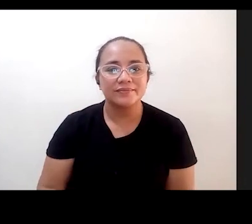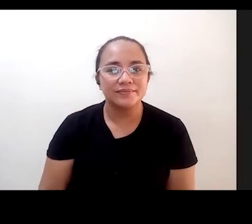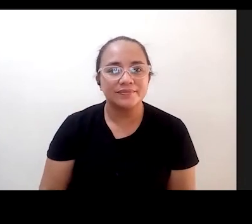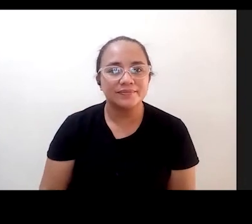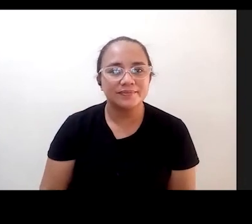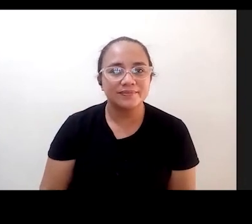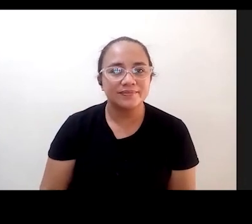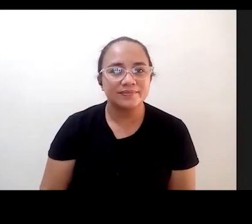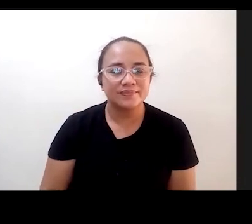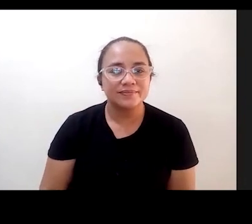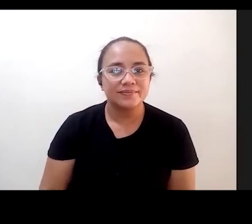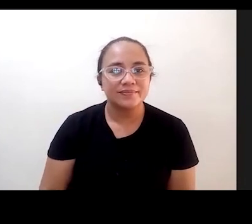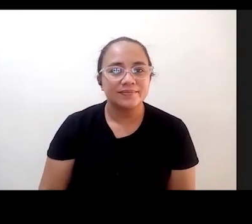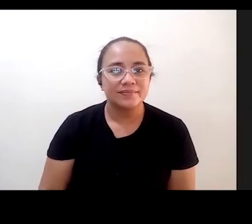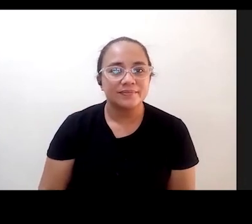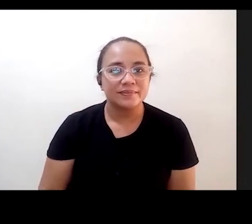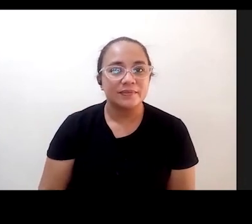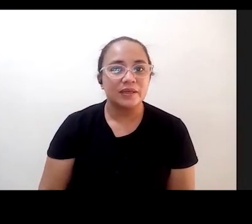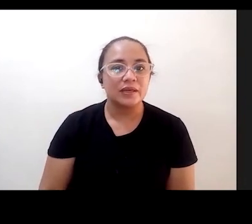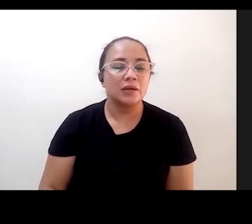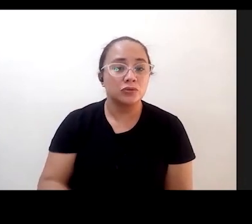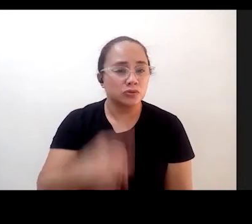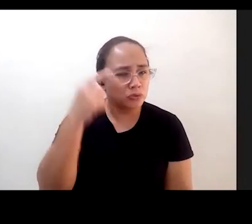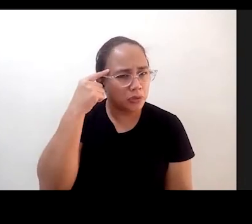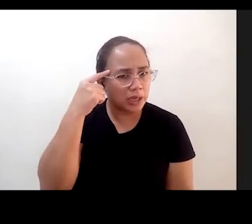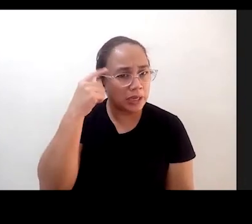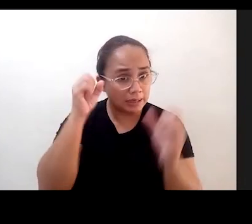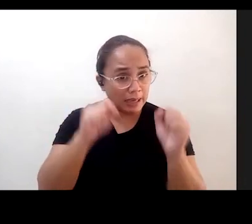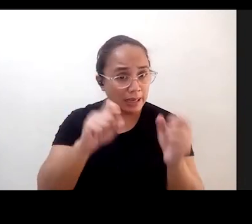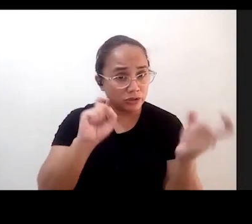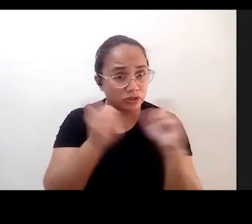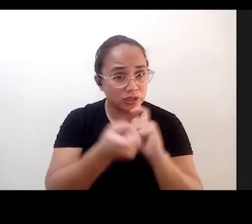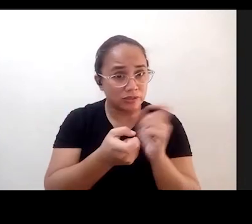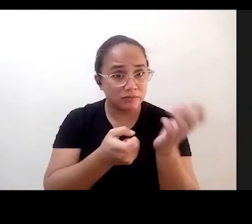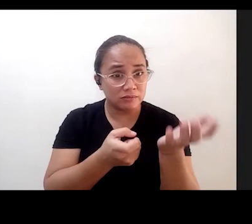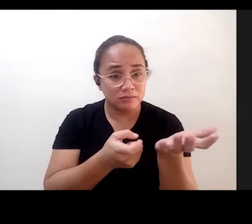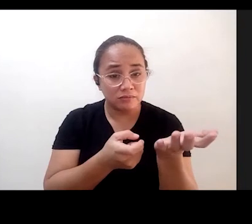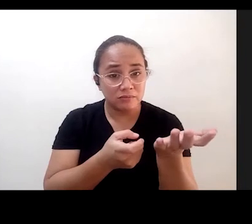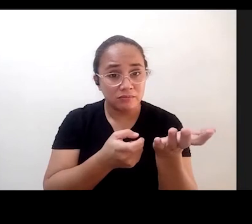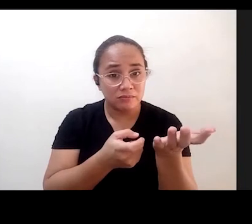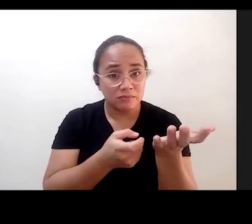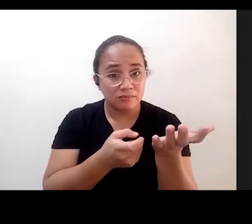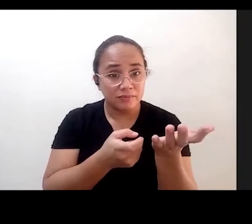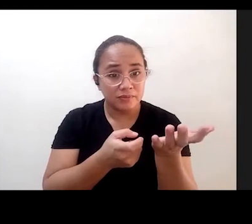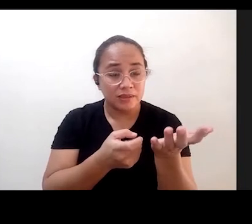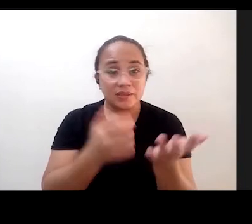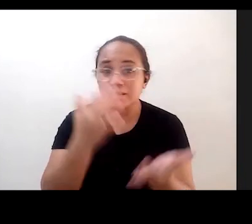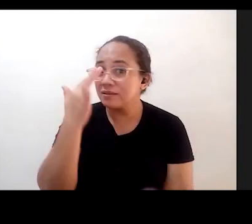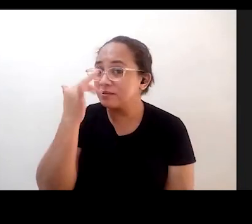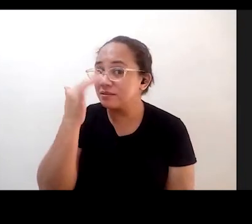Okay, so with this, do you think you can make the changes that Nat suggested?